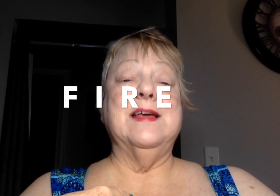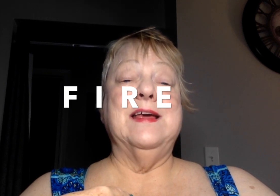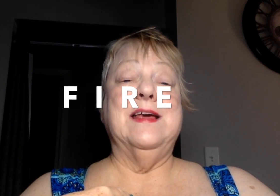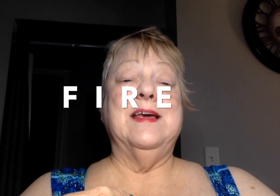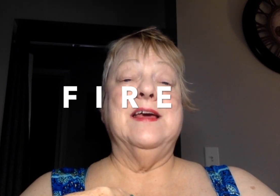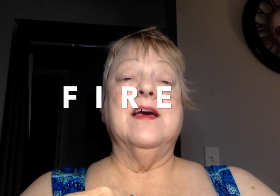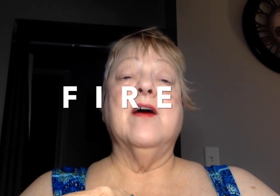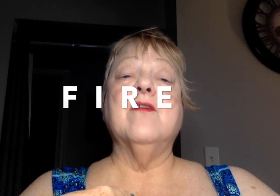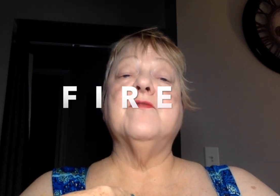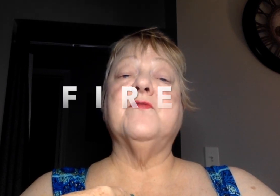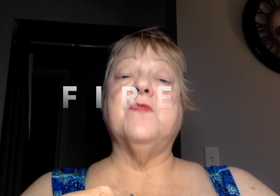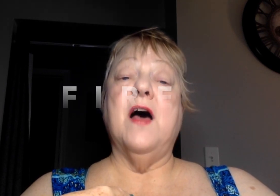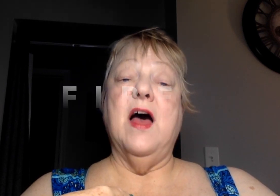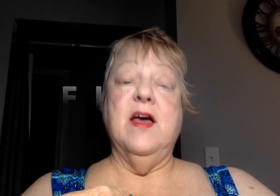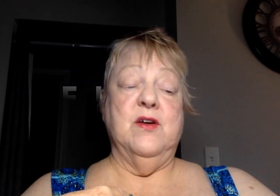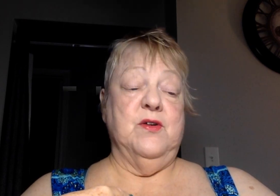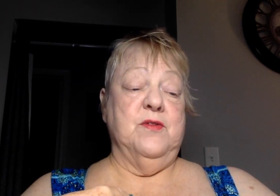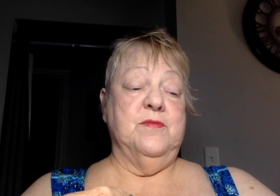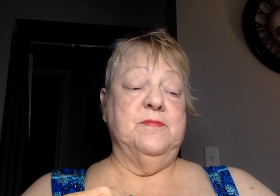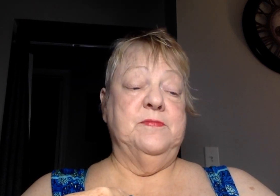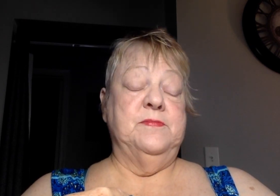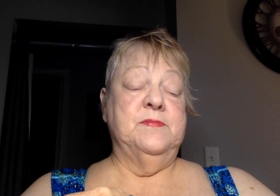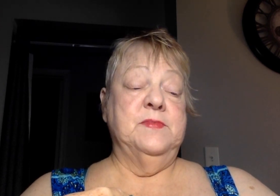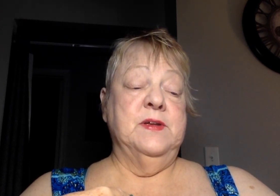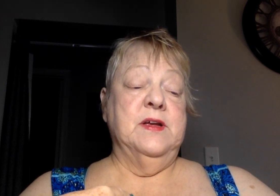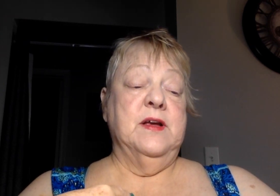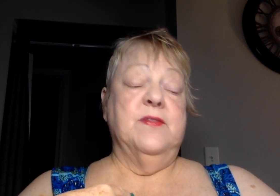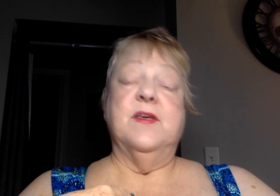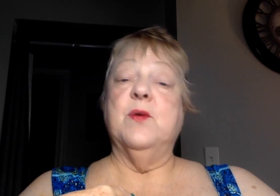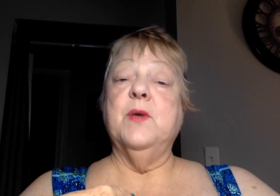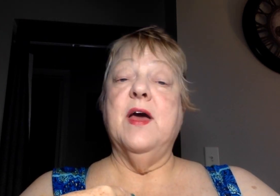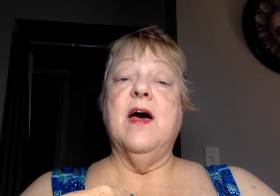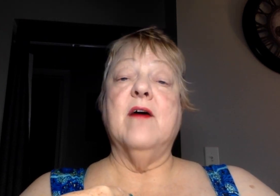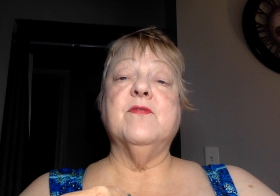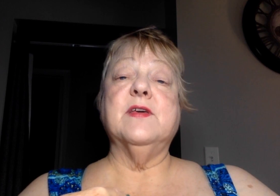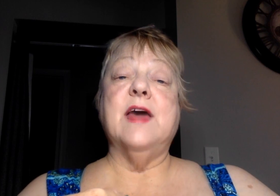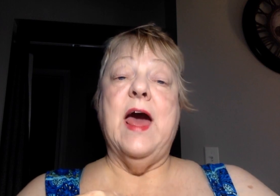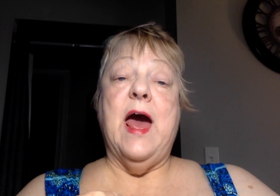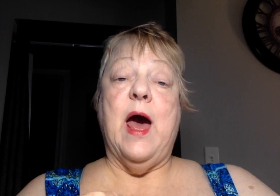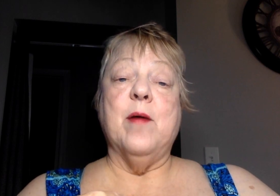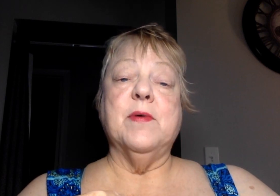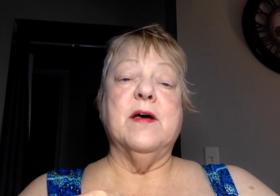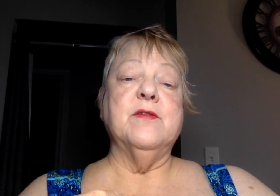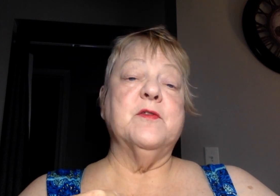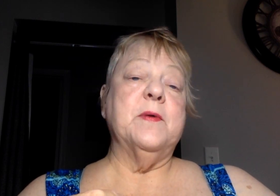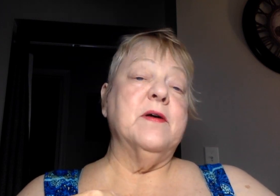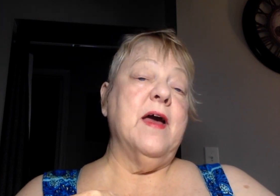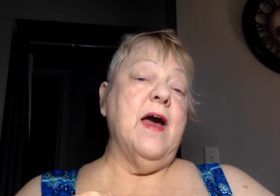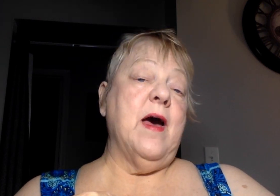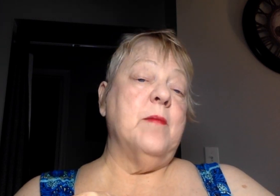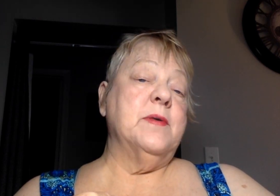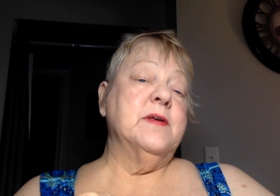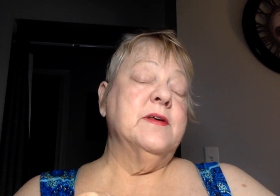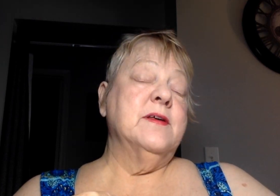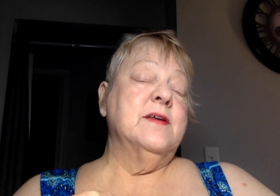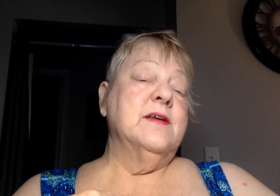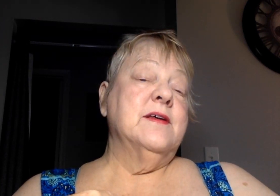F-I-R-E, fire. Then we have cab. How do you spell cab?